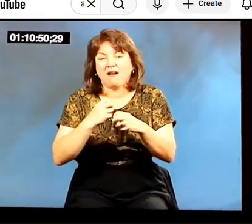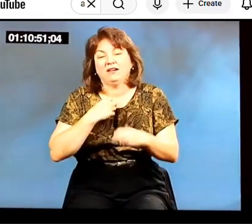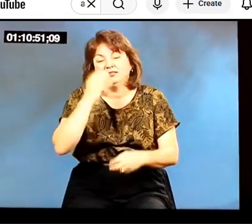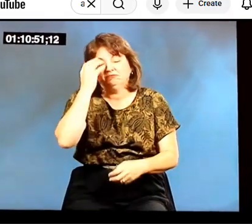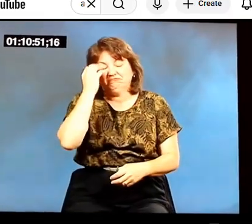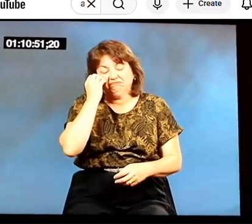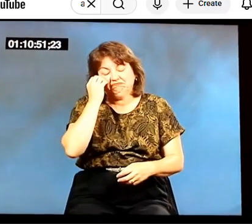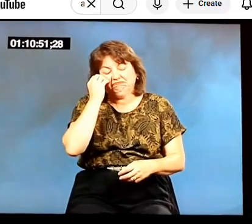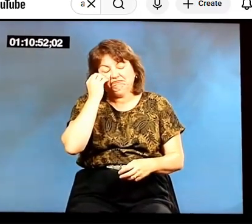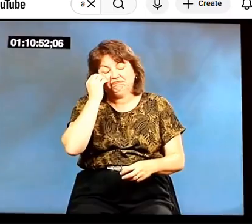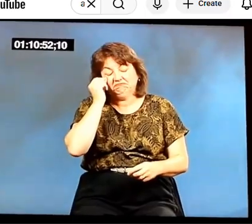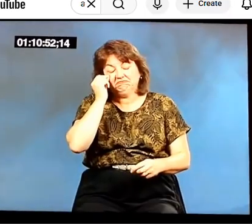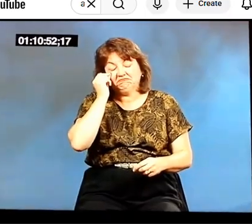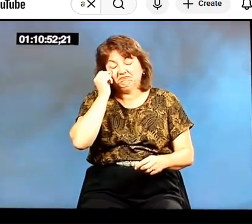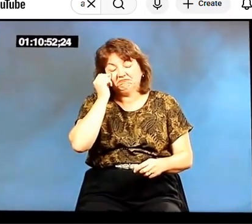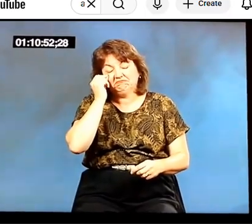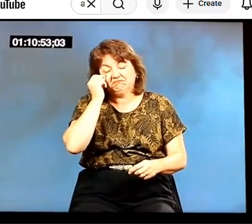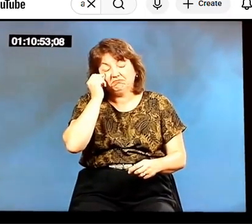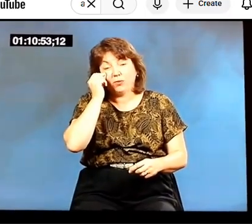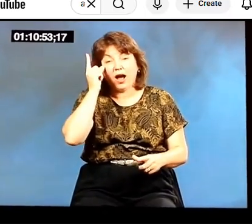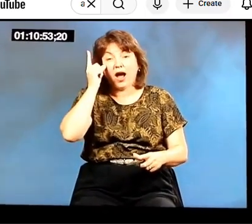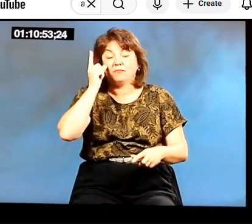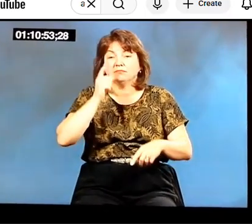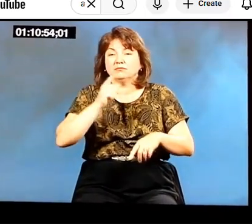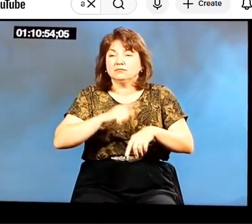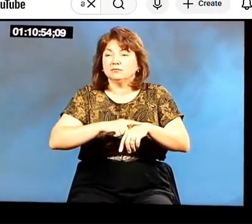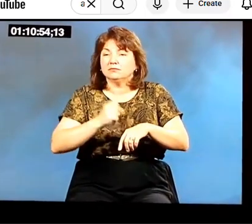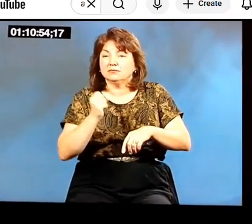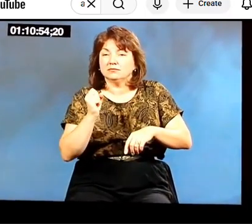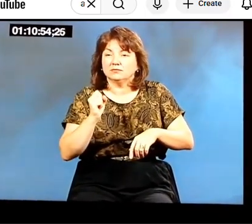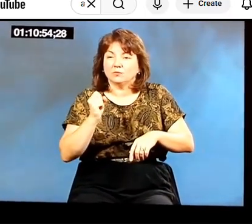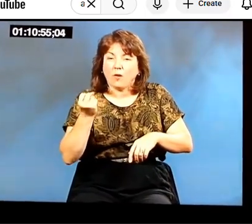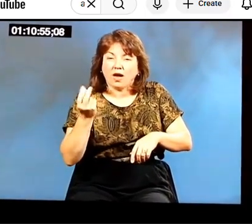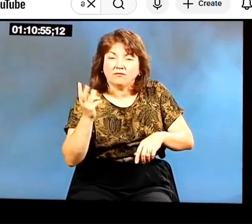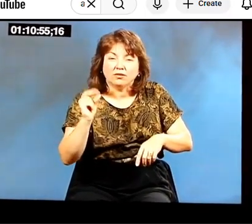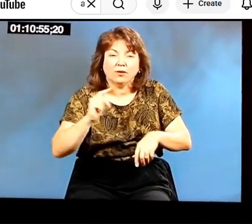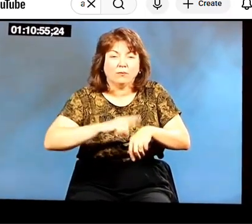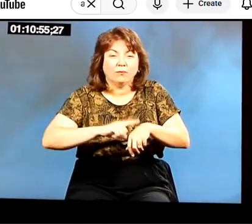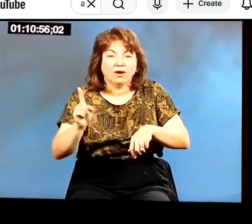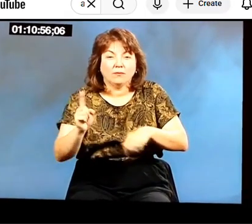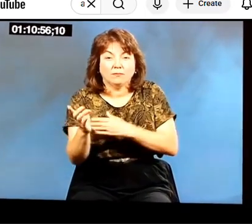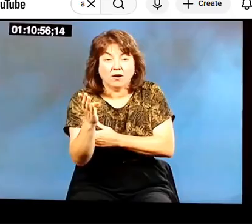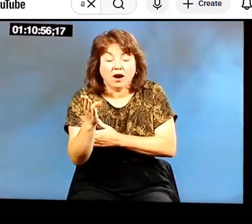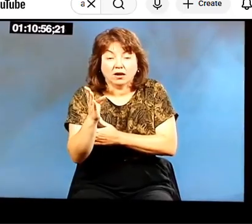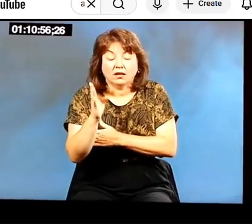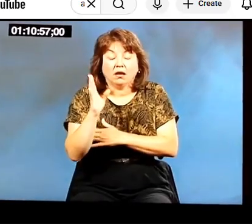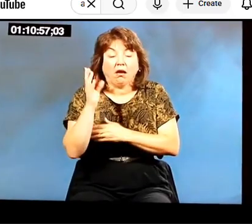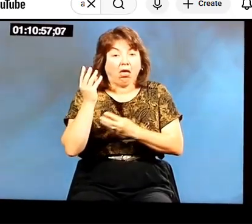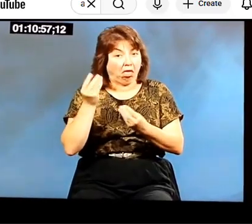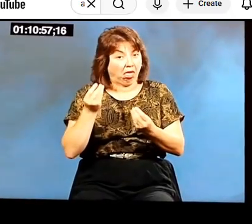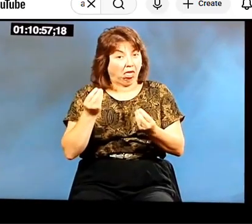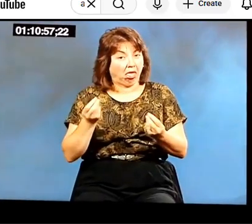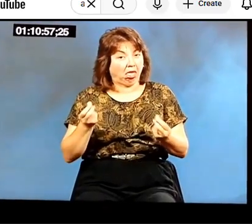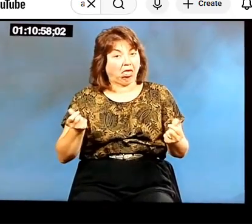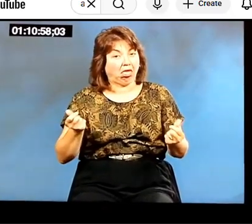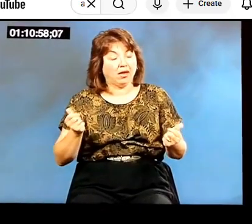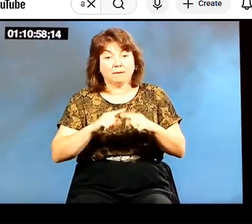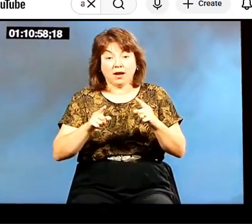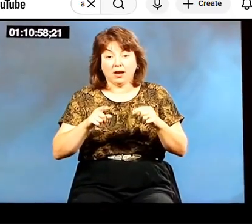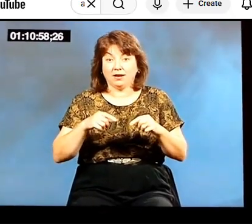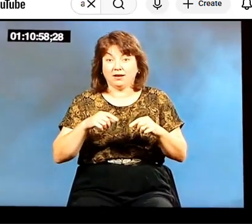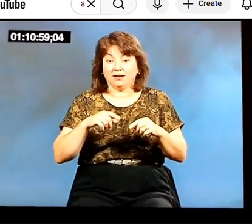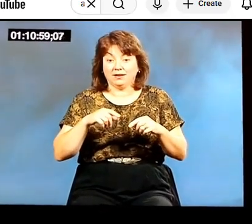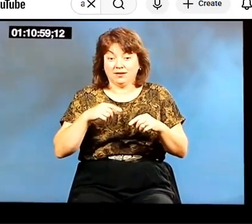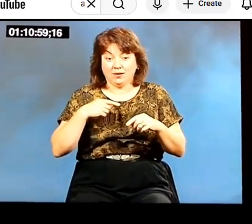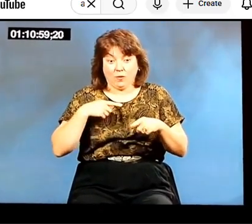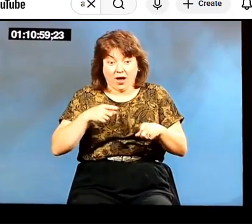tired. I was like, okay, no problem. All right, let's go to sleep. So I went to sleep and I woke up about 12:30 or